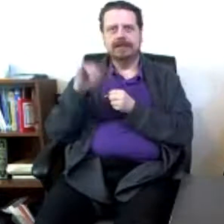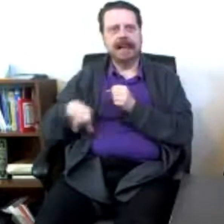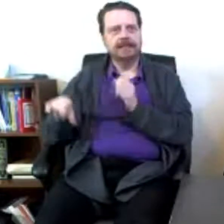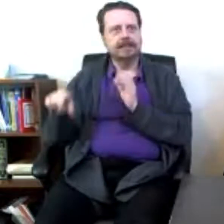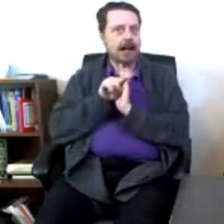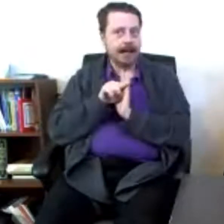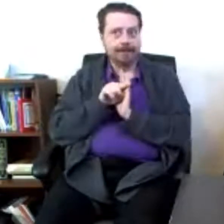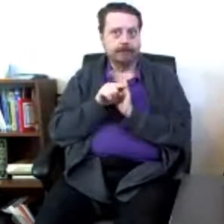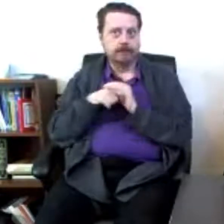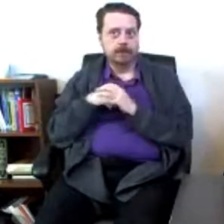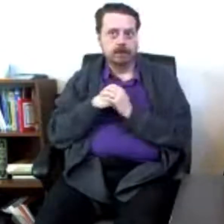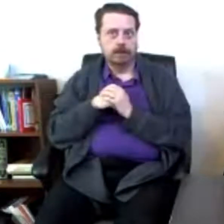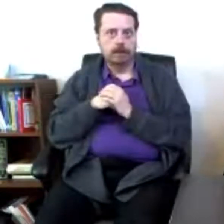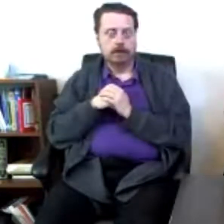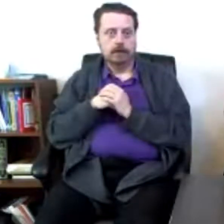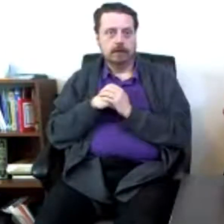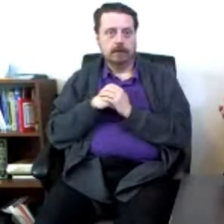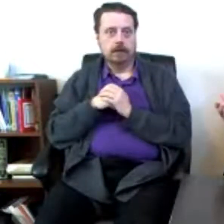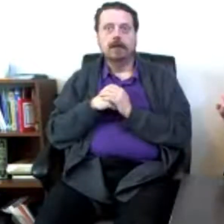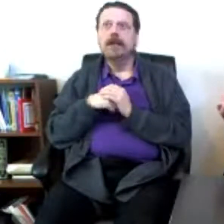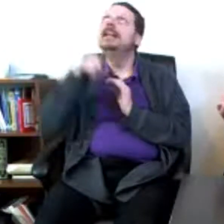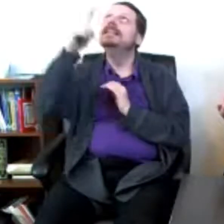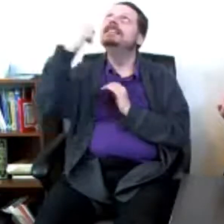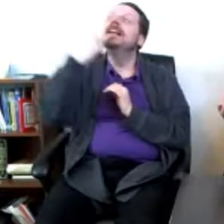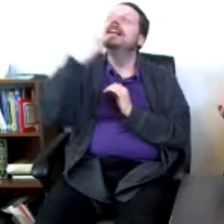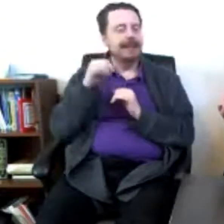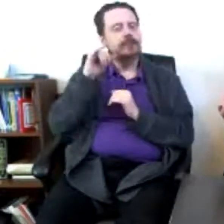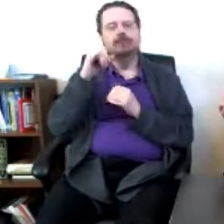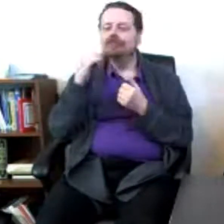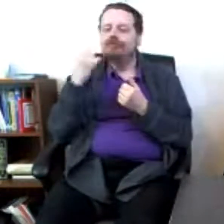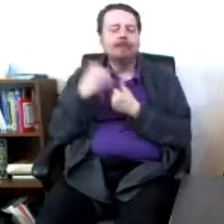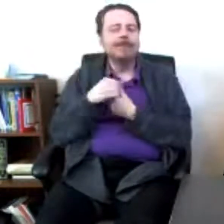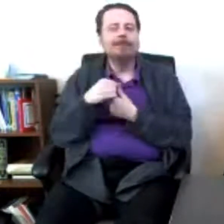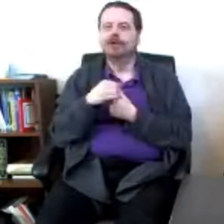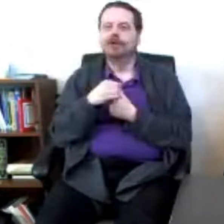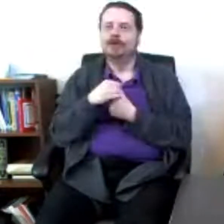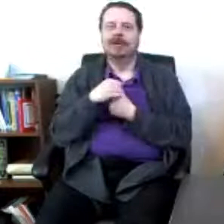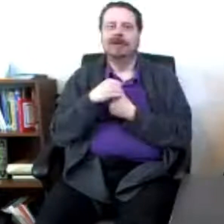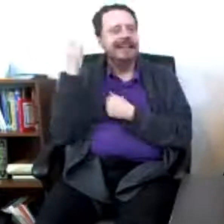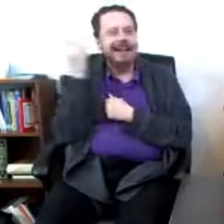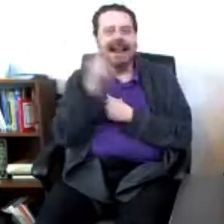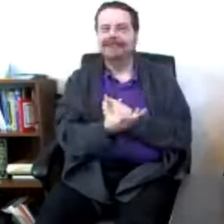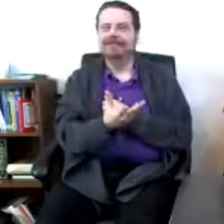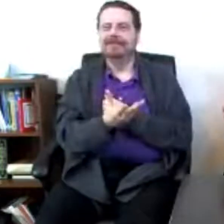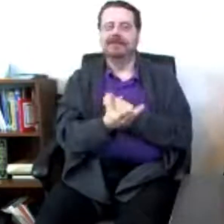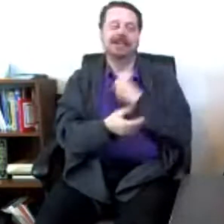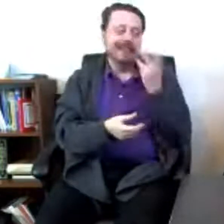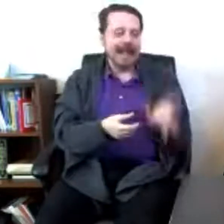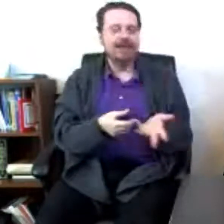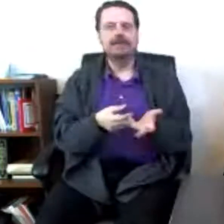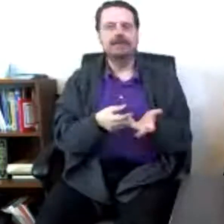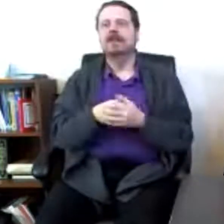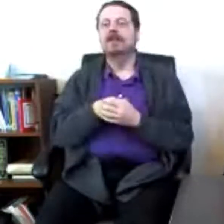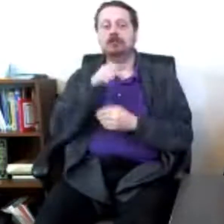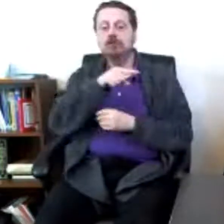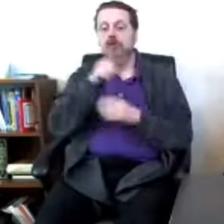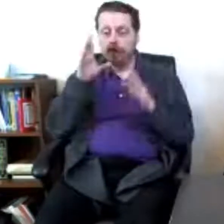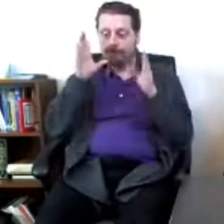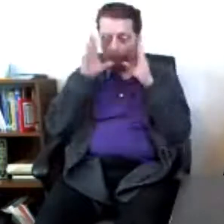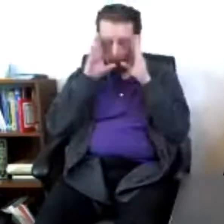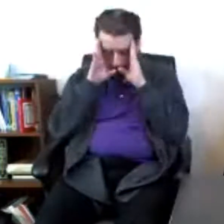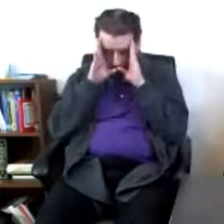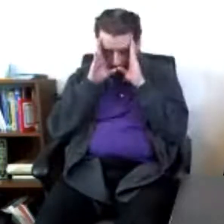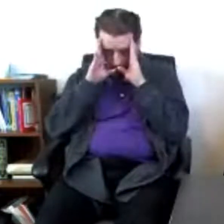So Allah says, just remember what I have given you. Don't focus on what you're missing, because if you keep focusing on